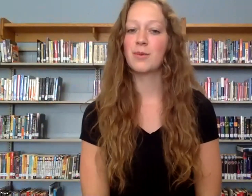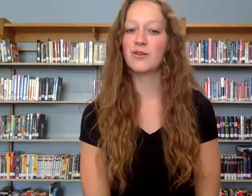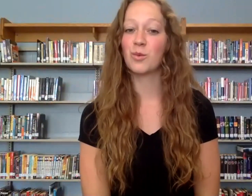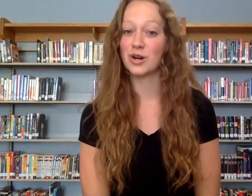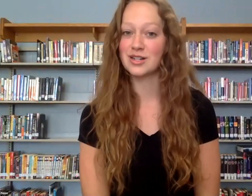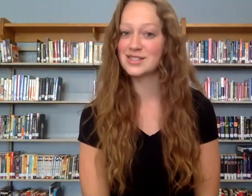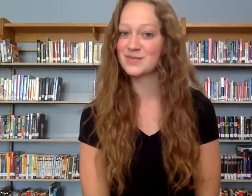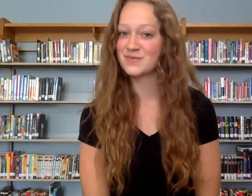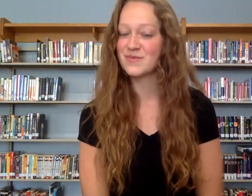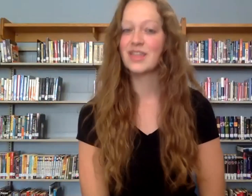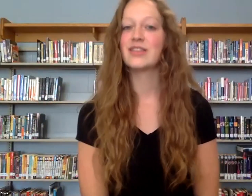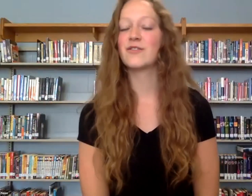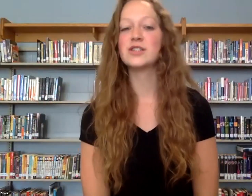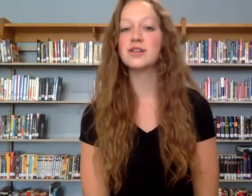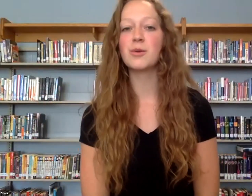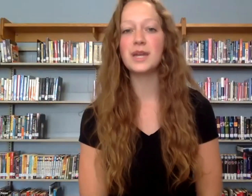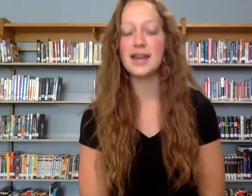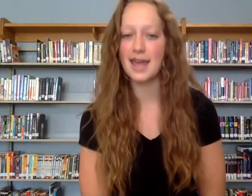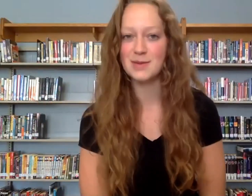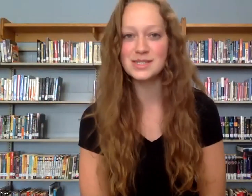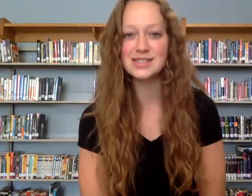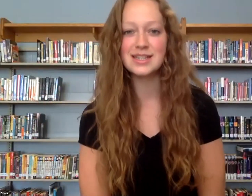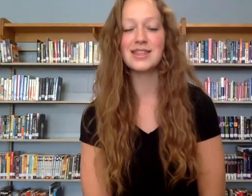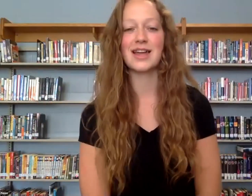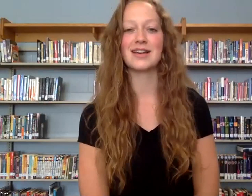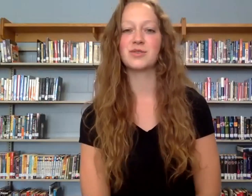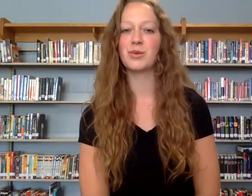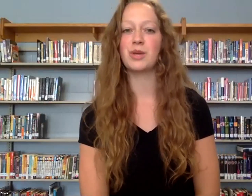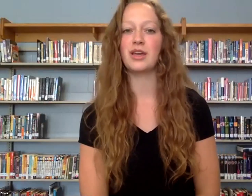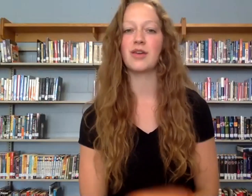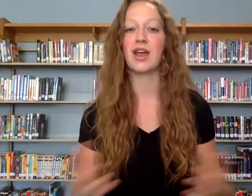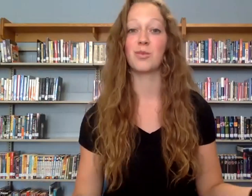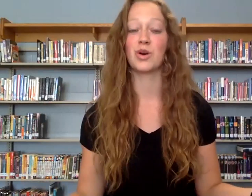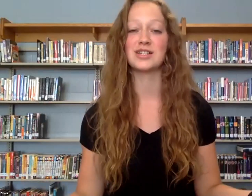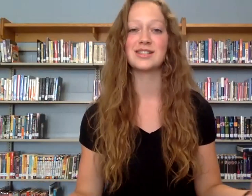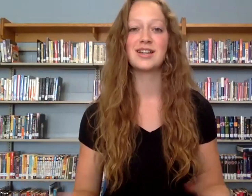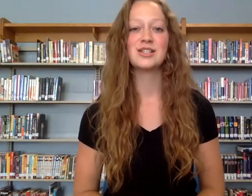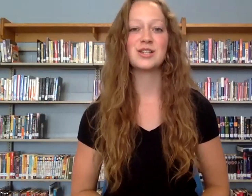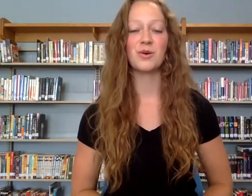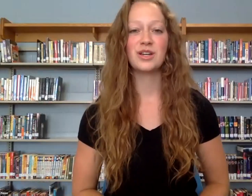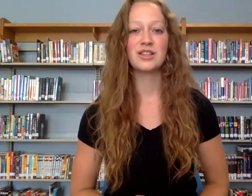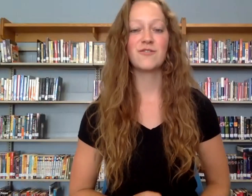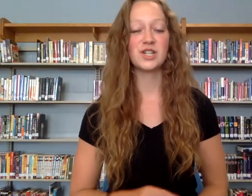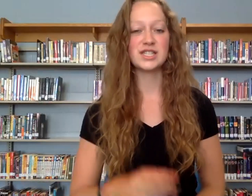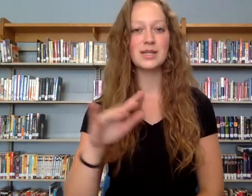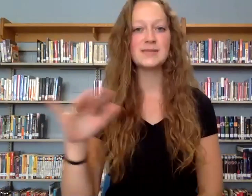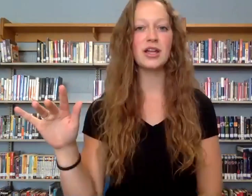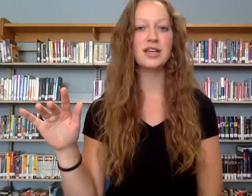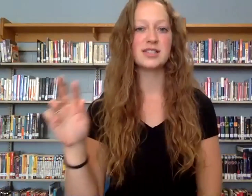of words. The first 3 will be names, and the last 3 will be random words. So the first time I spell it, it's going to be